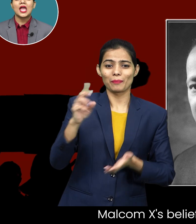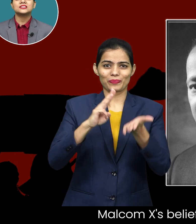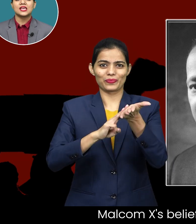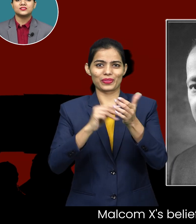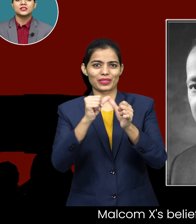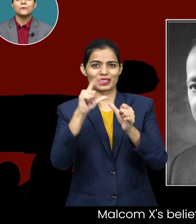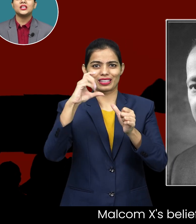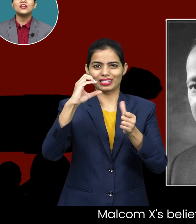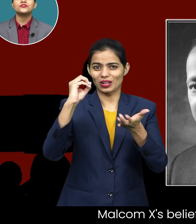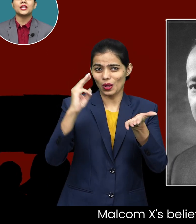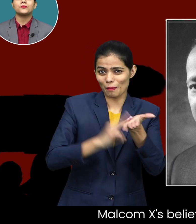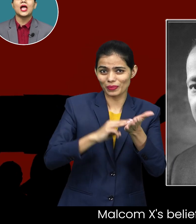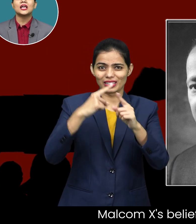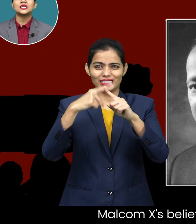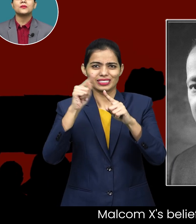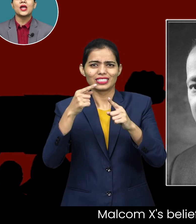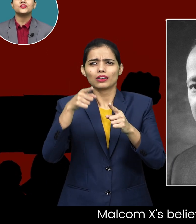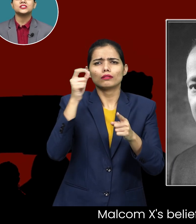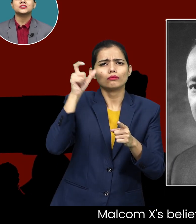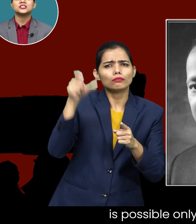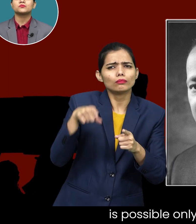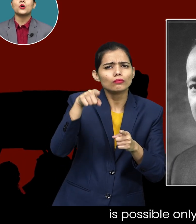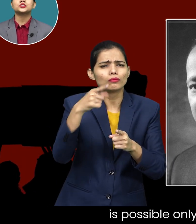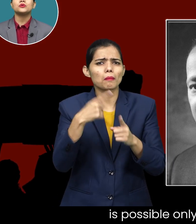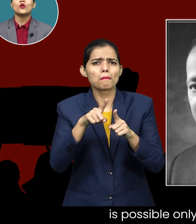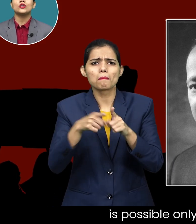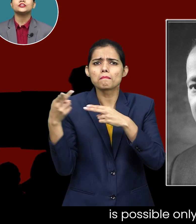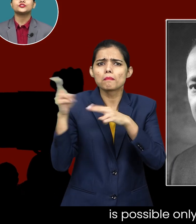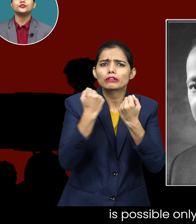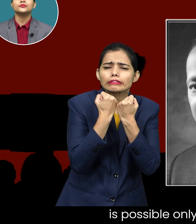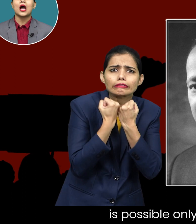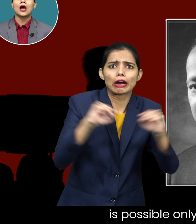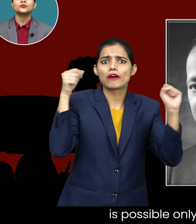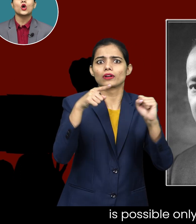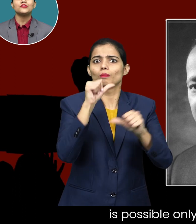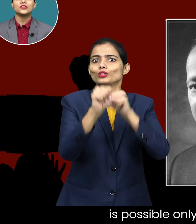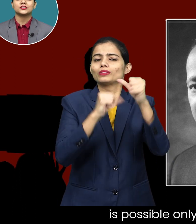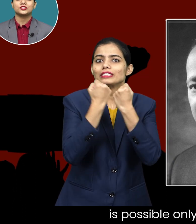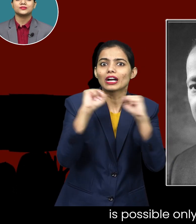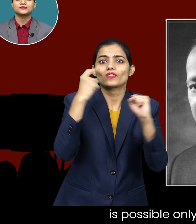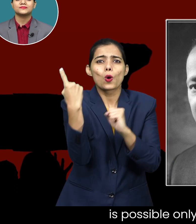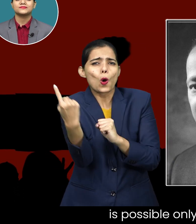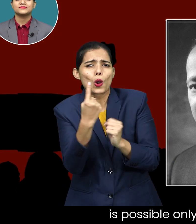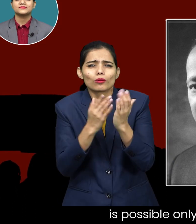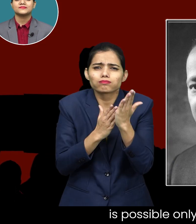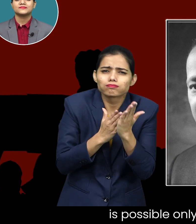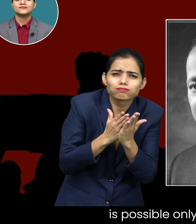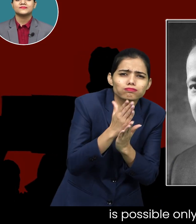Malcolm X's belief that black independence is possible only through armed conflict.